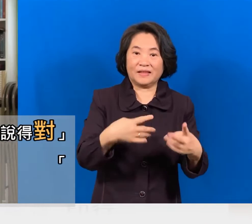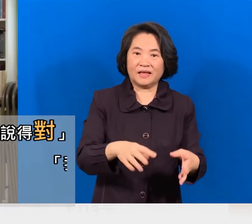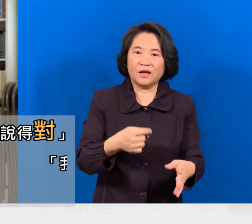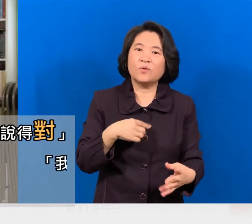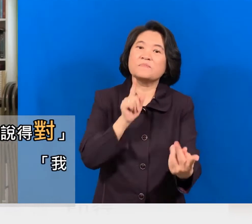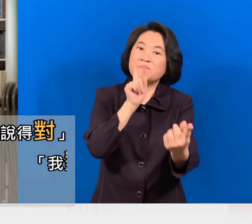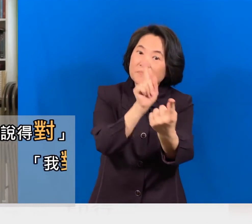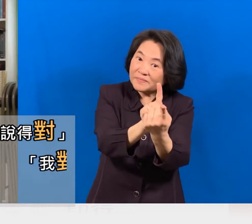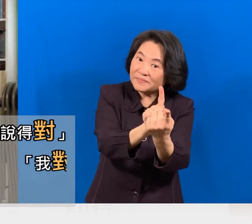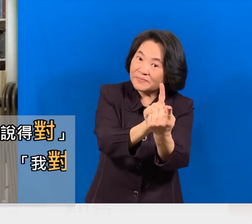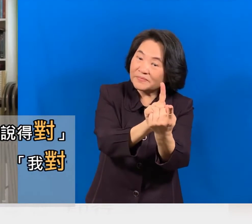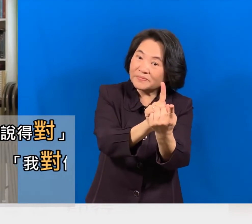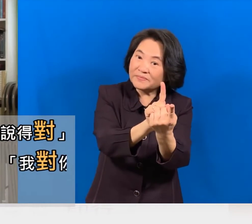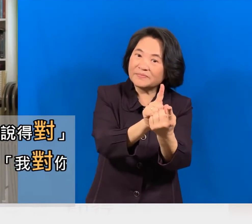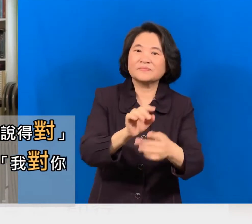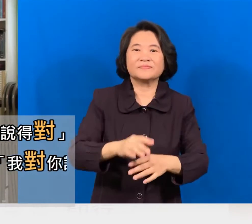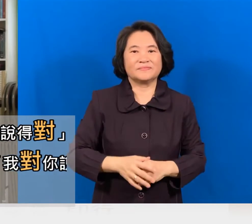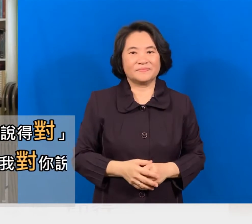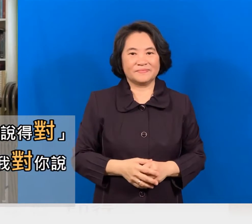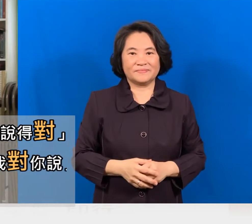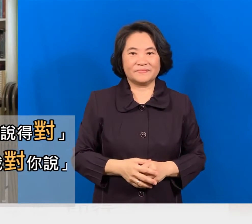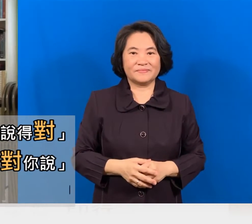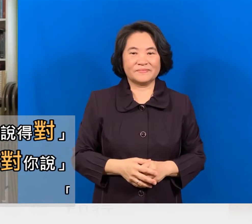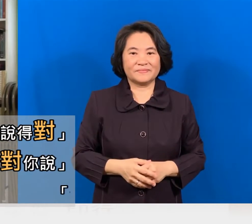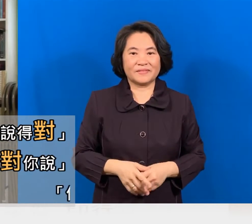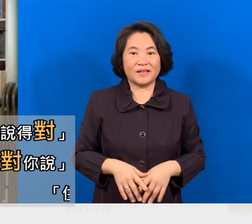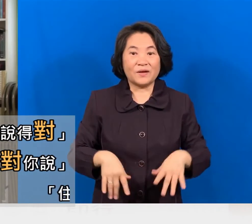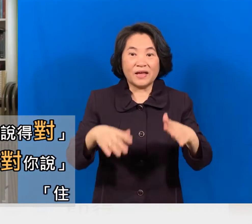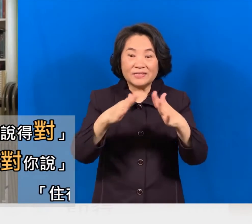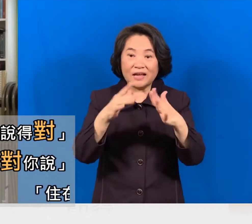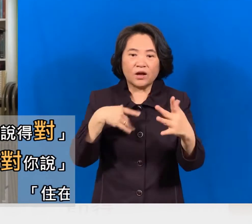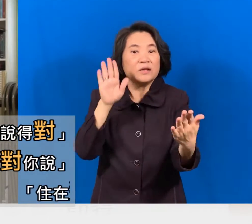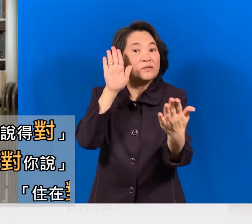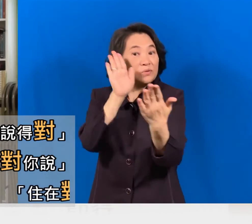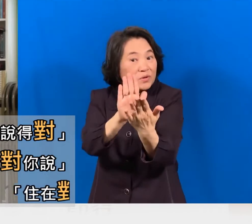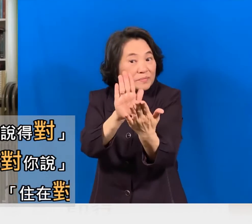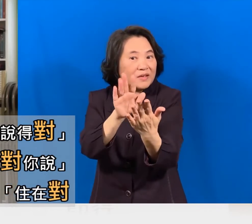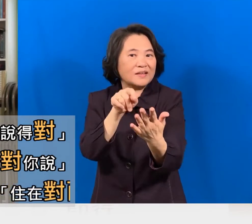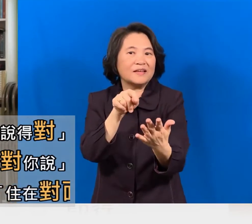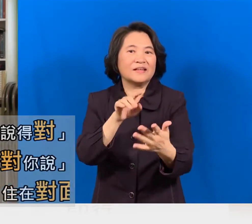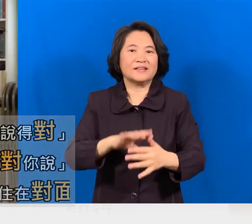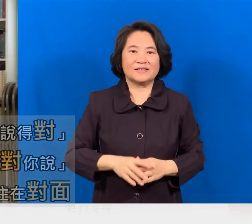I say that to you, so-and-so lives across the street,